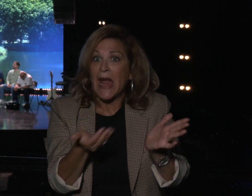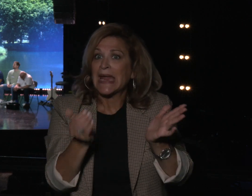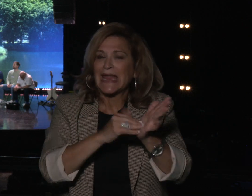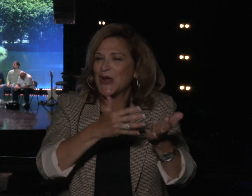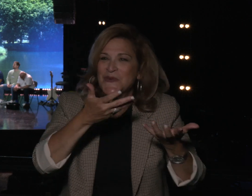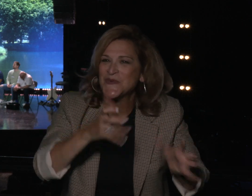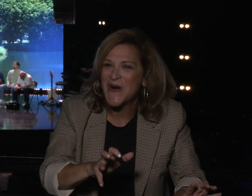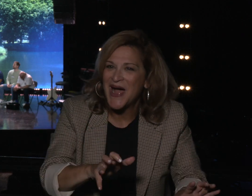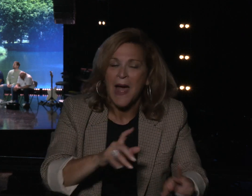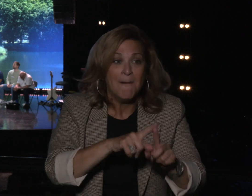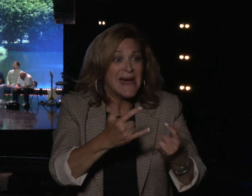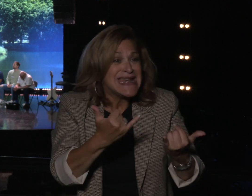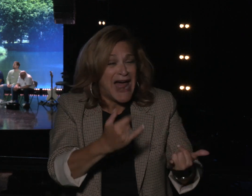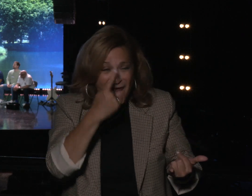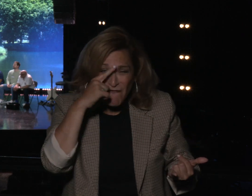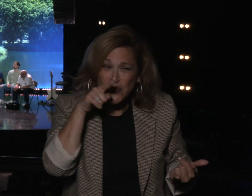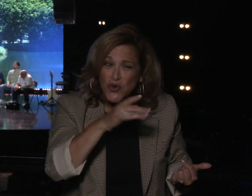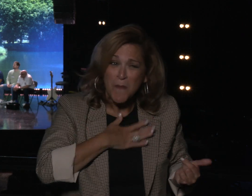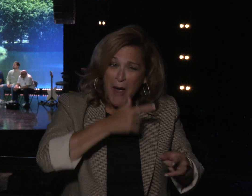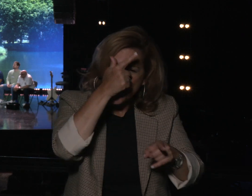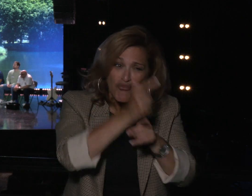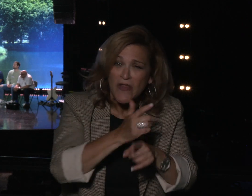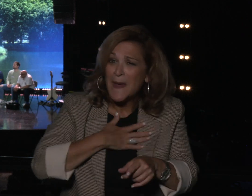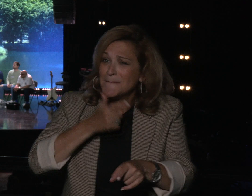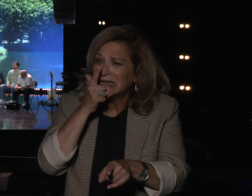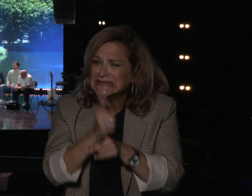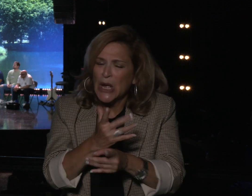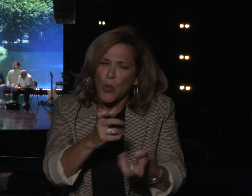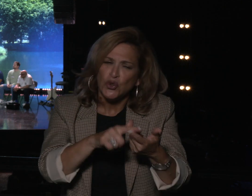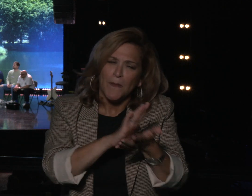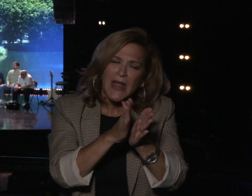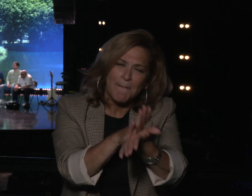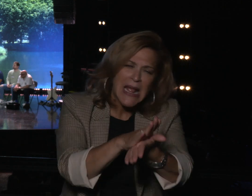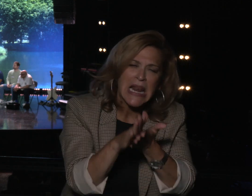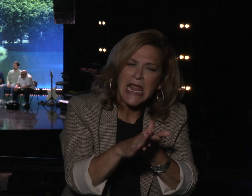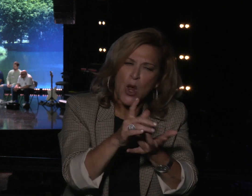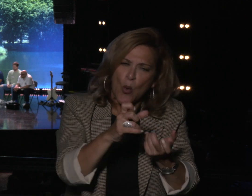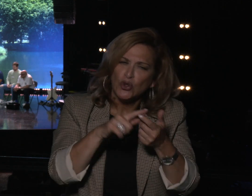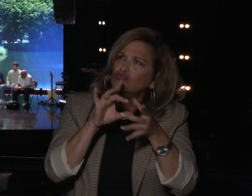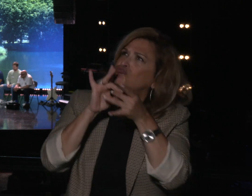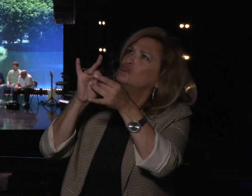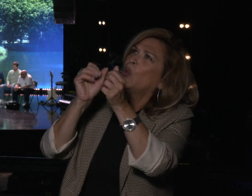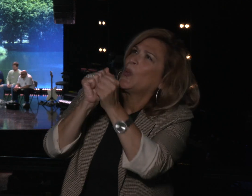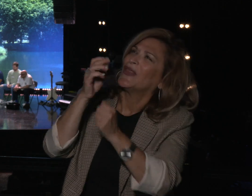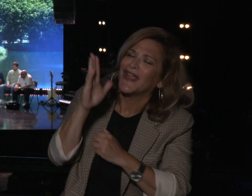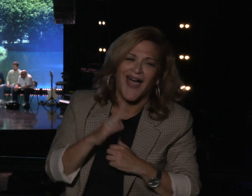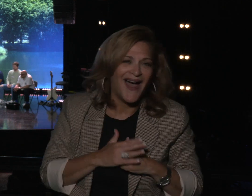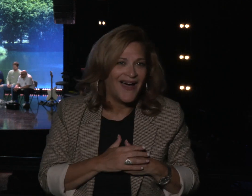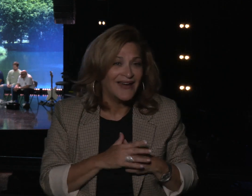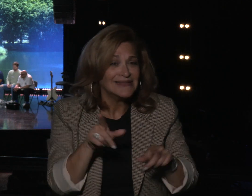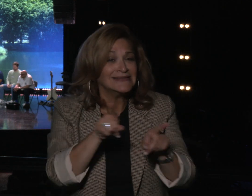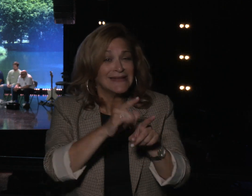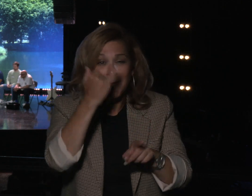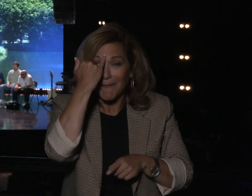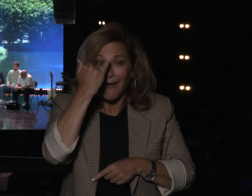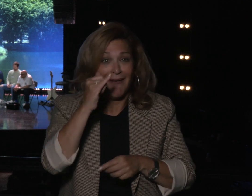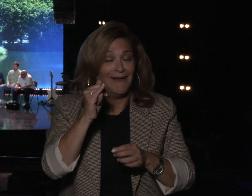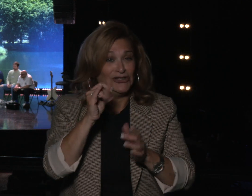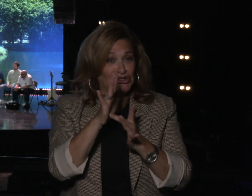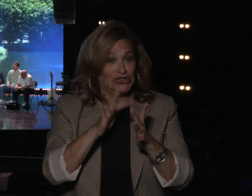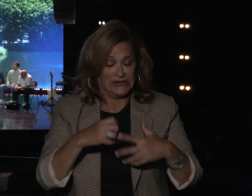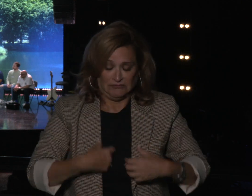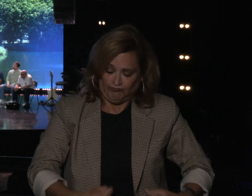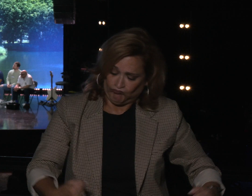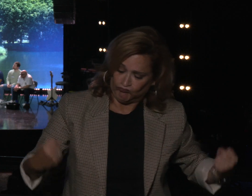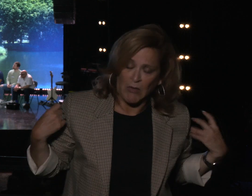you to be clean, my brother. I just want you walking right, my sister. Just like Jesus took off that outer garment too. Man, I take off those outer garments.